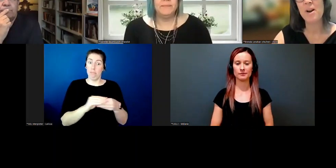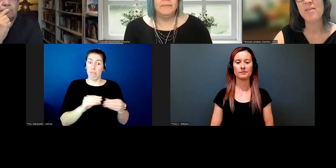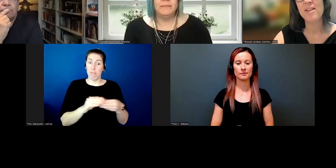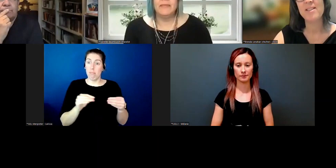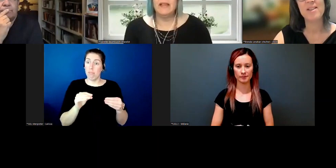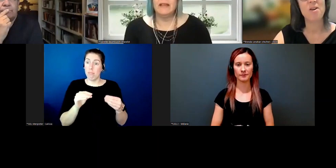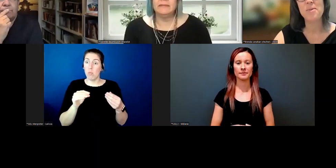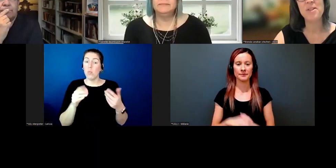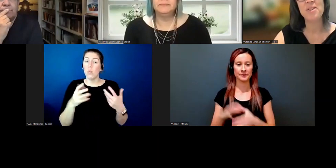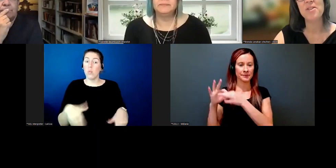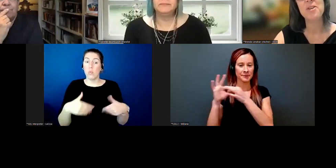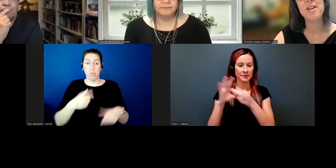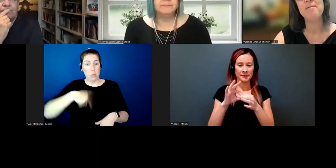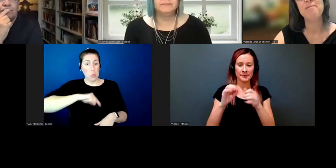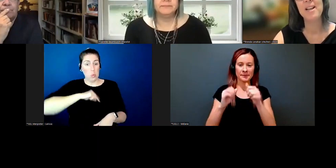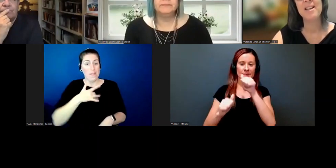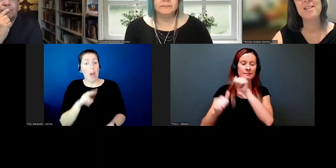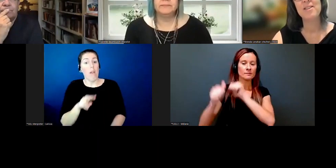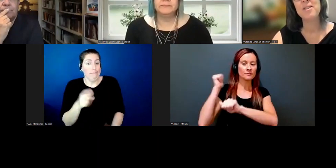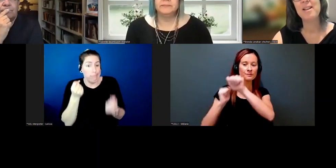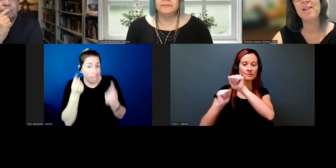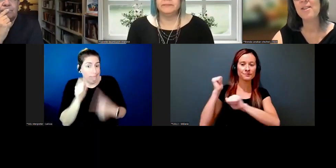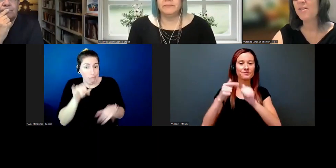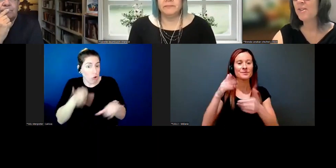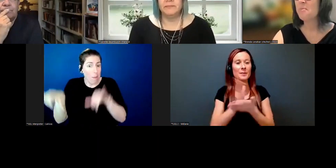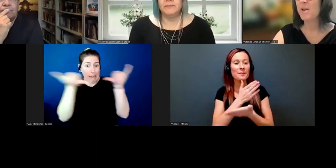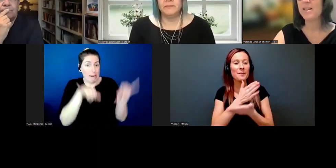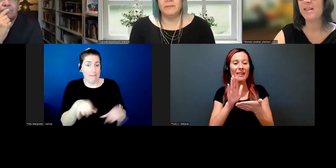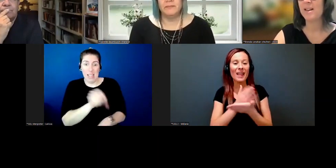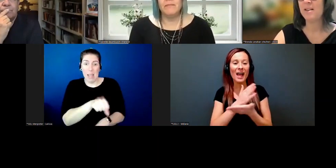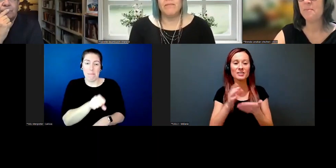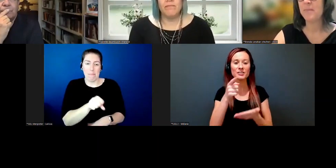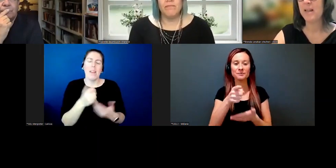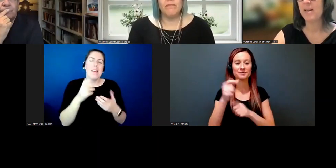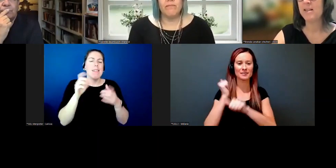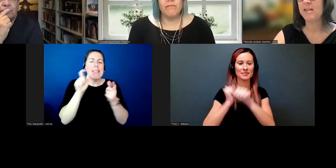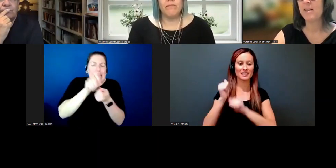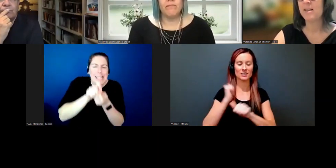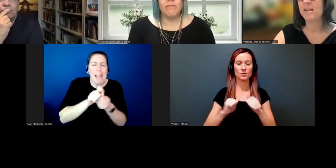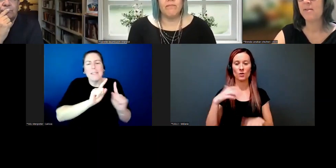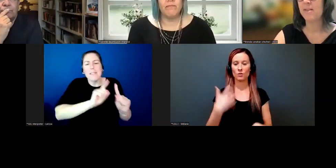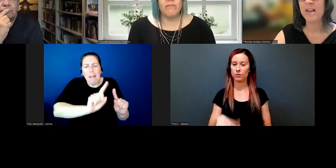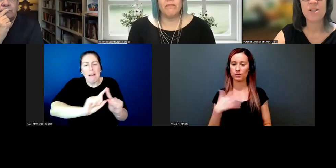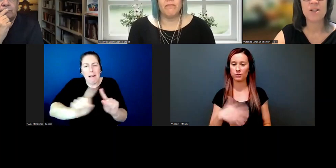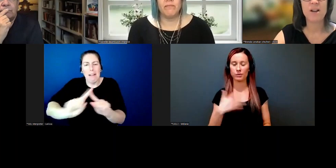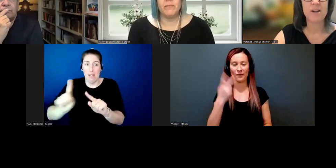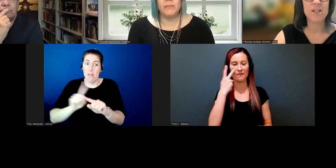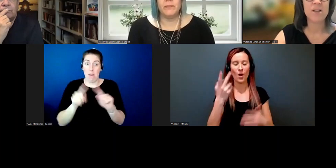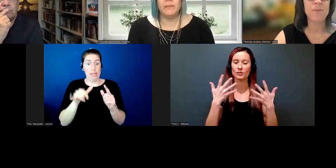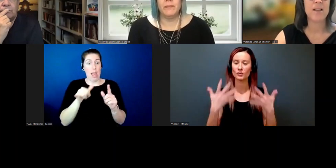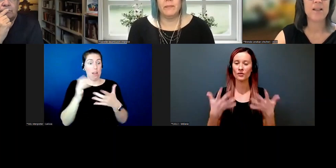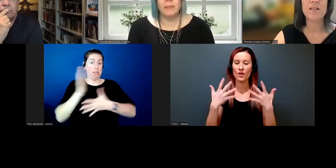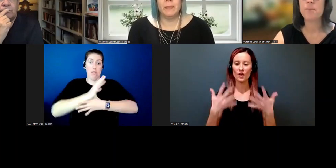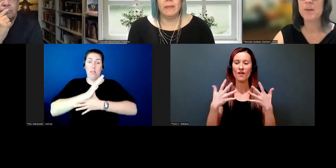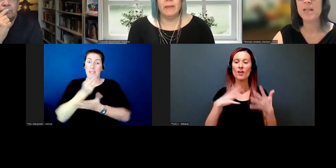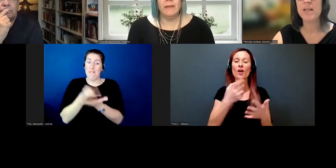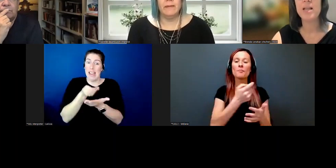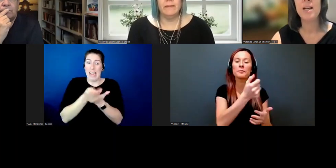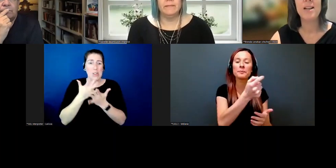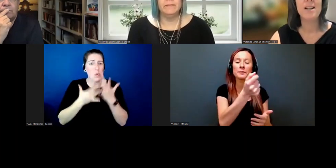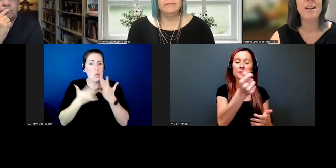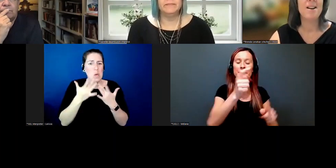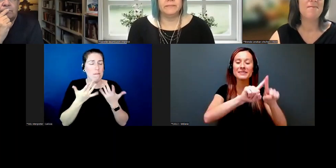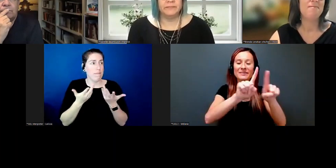in our demographic is a common story. It's always a little different, but it is the financial hardship, the